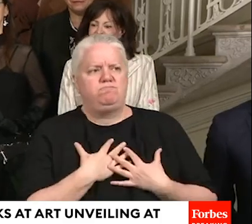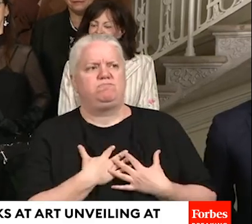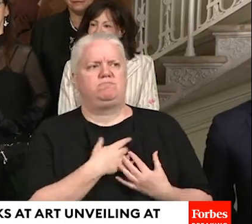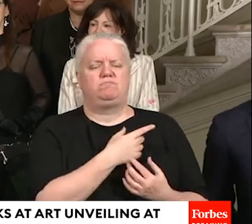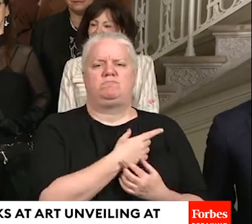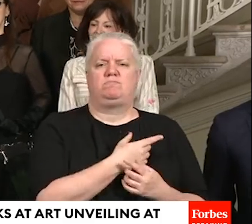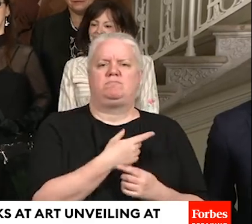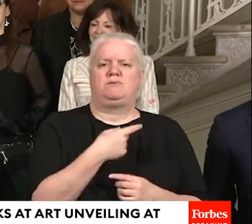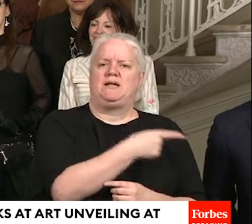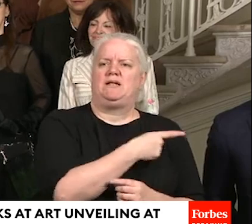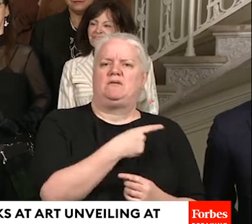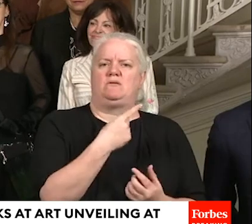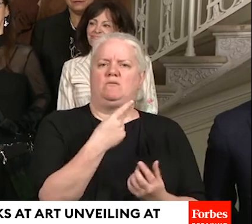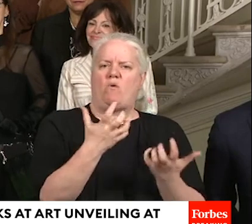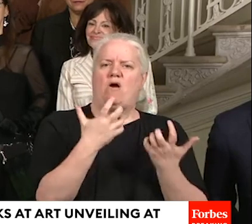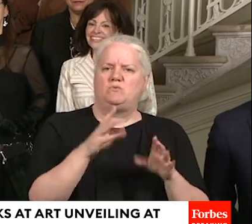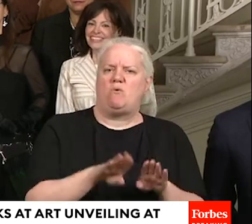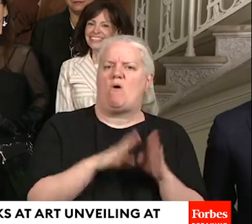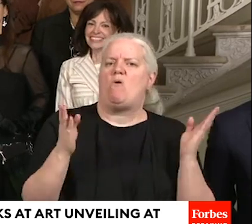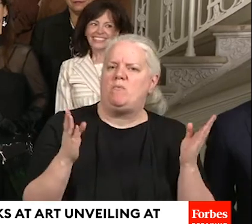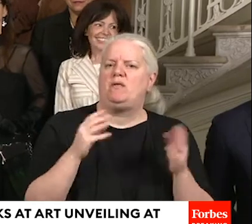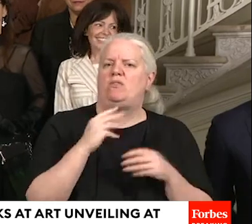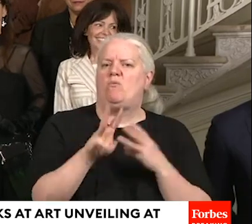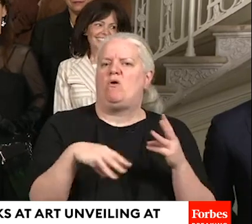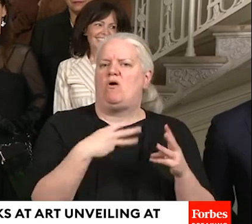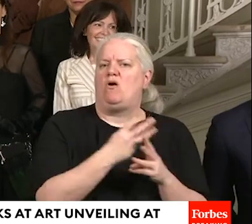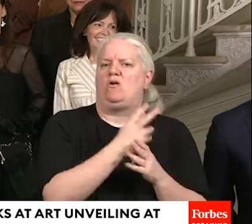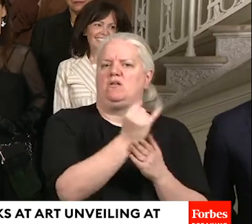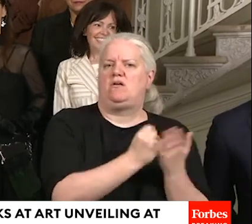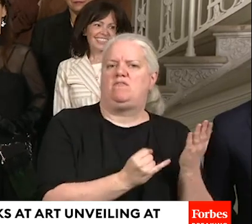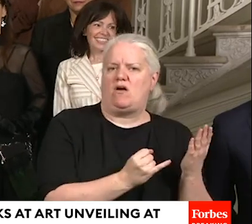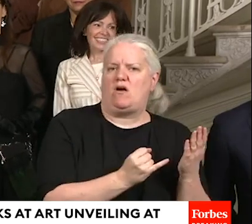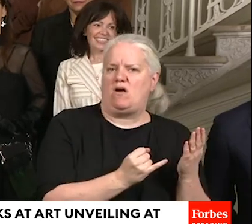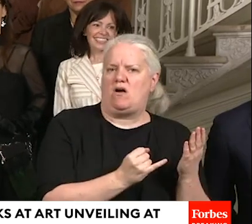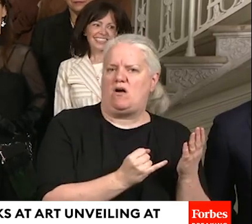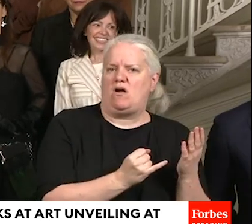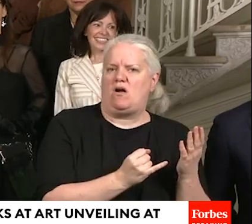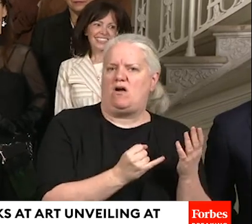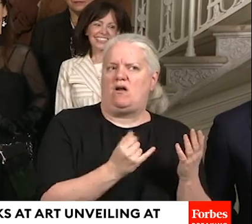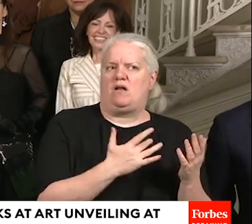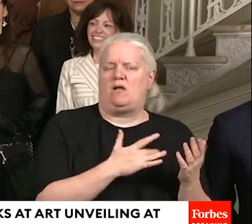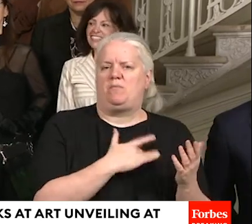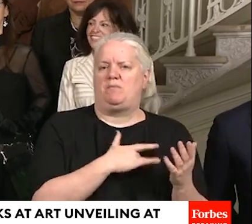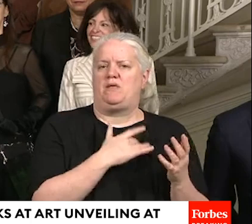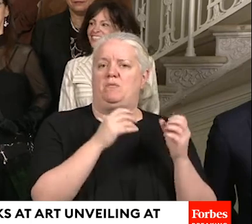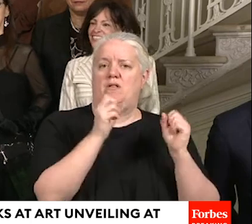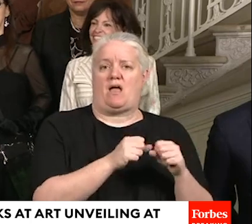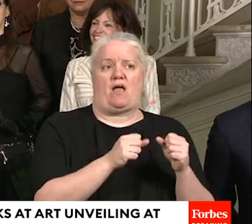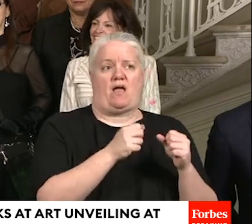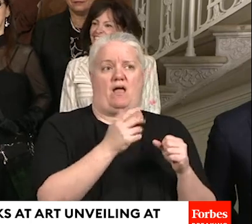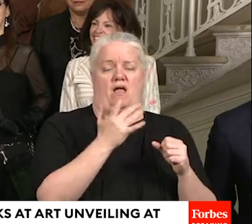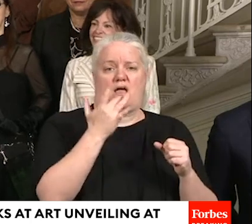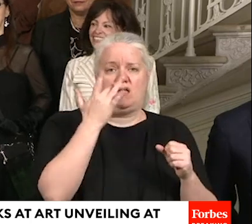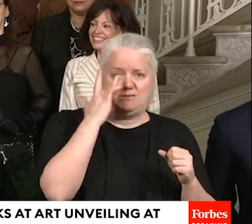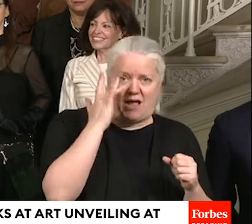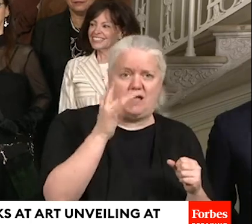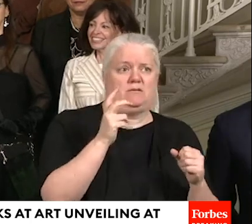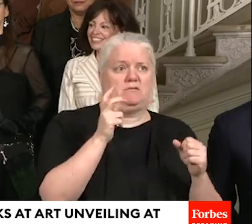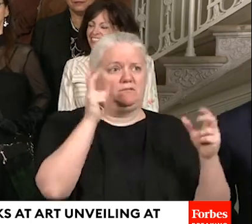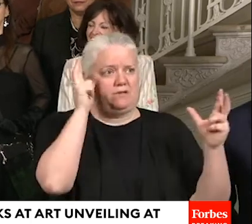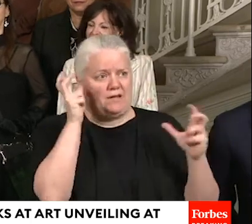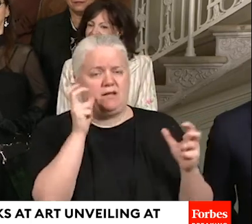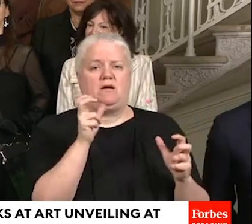desire to open the world of art, not only to those can hear it, can feel it, can see it, and can express it.